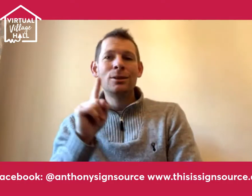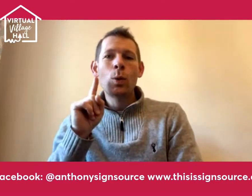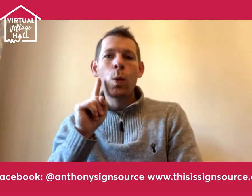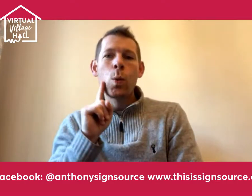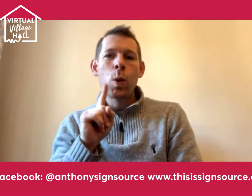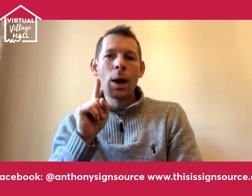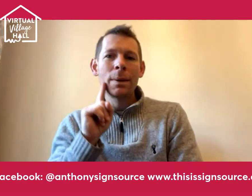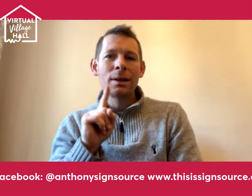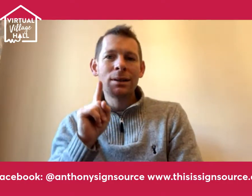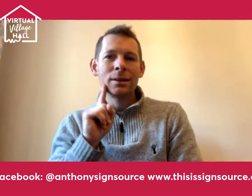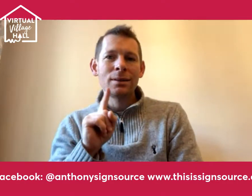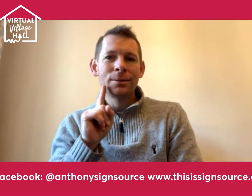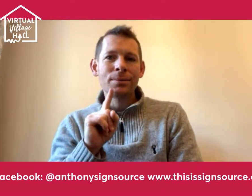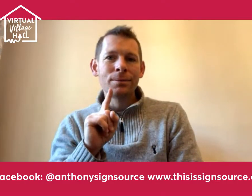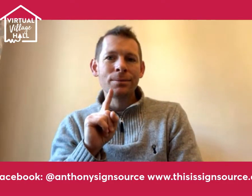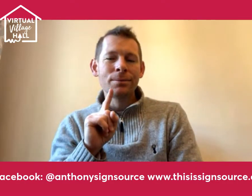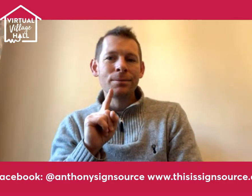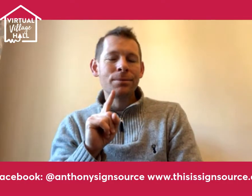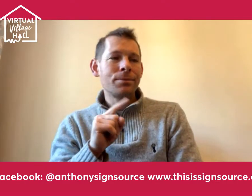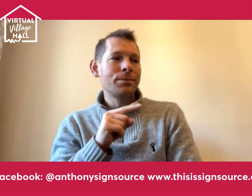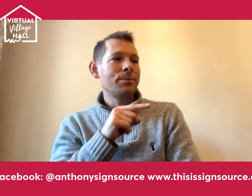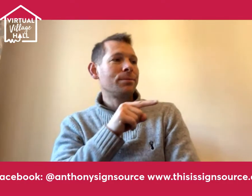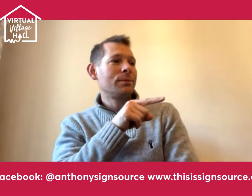Emma is a woman.